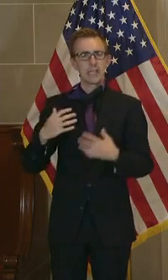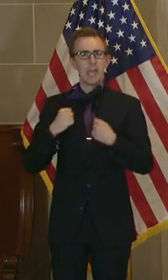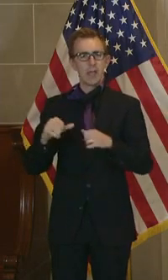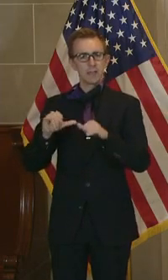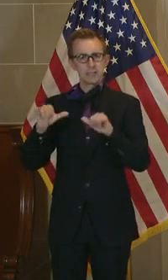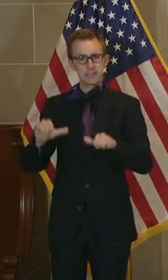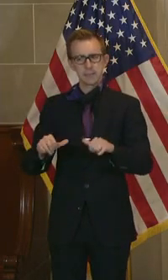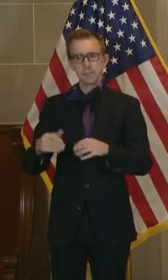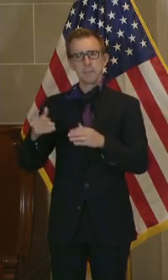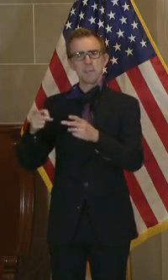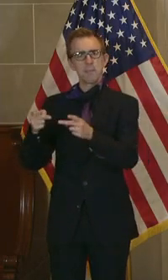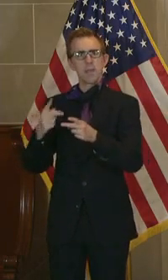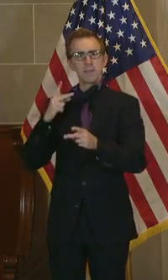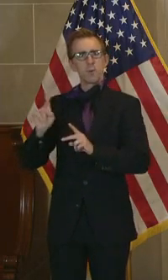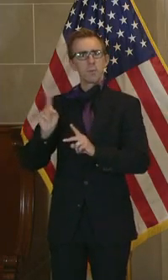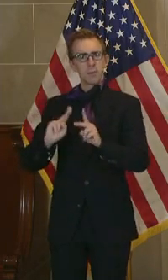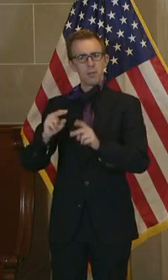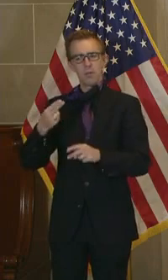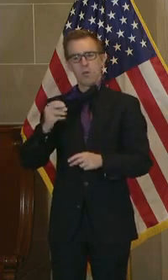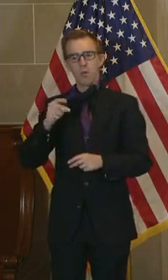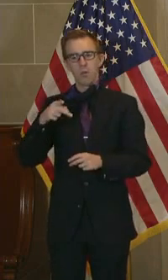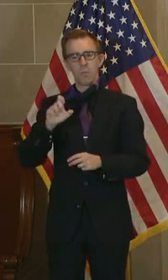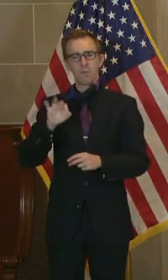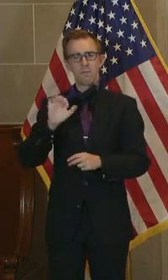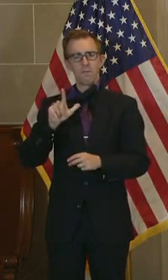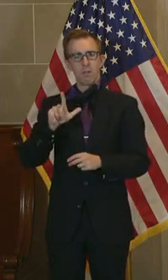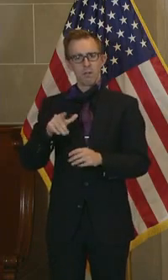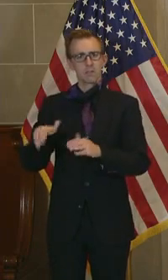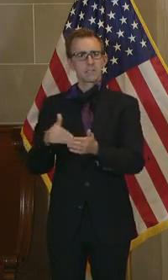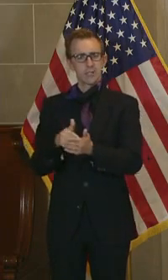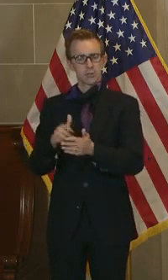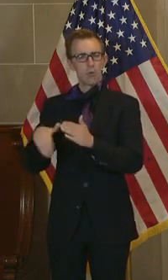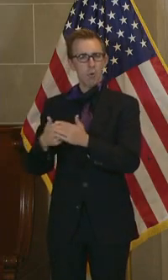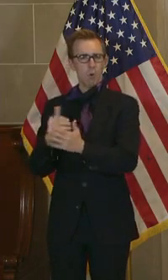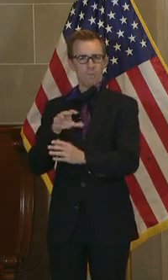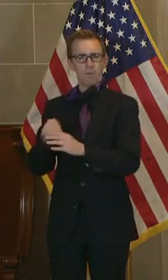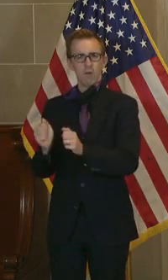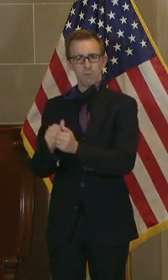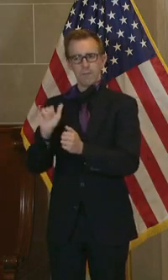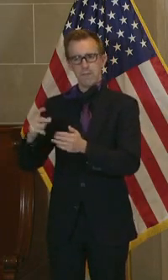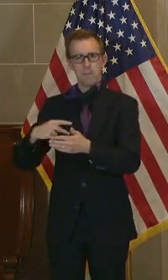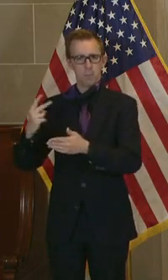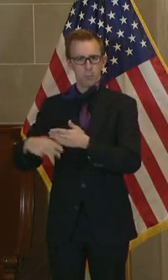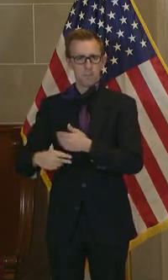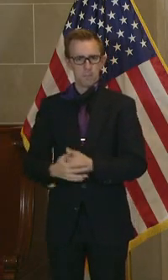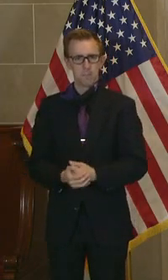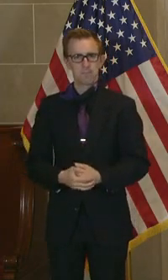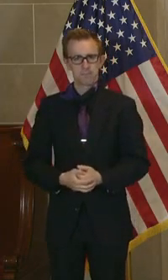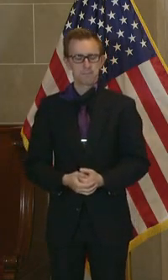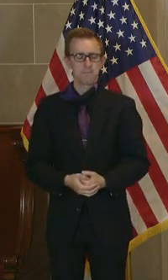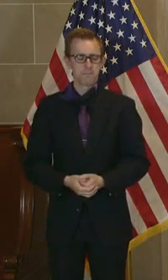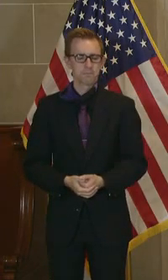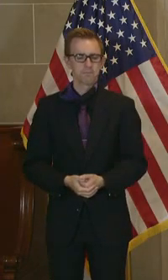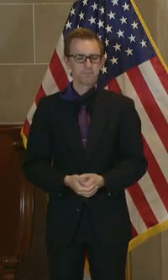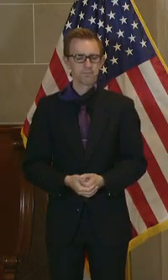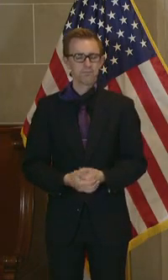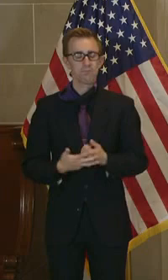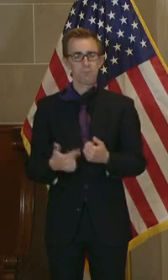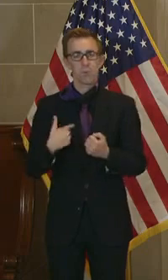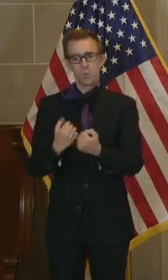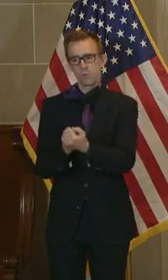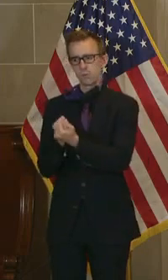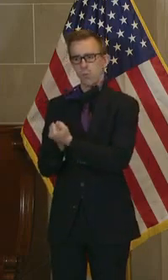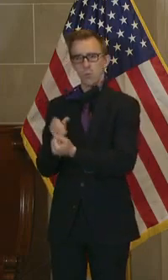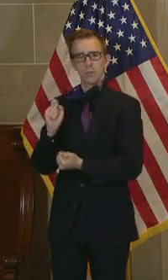People, and Hopewell Center are all involved in the Coalition and the Crisis Counseling Program. To support efforts in